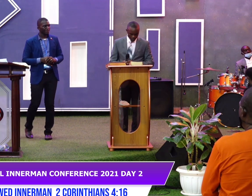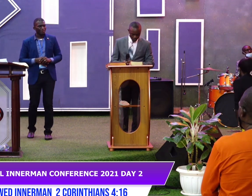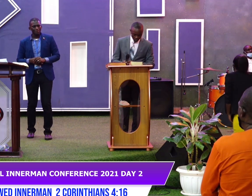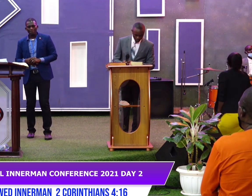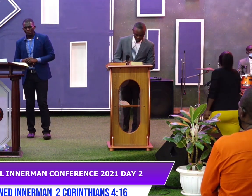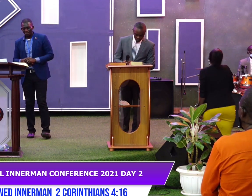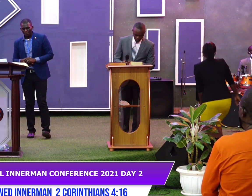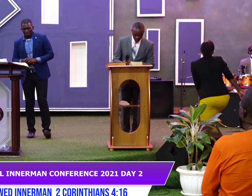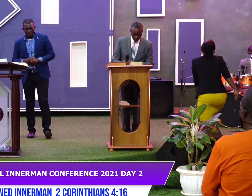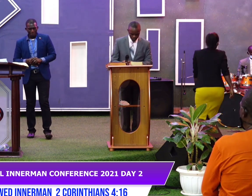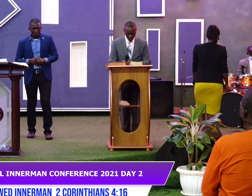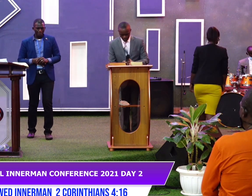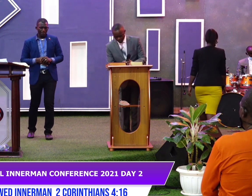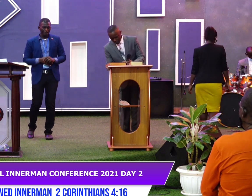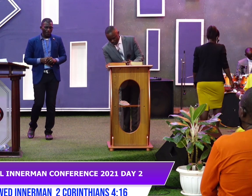kozi